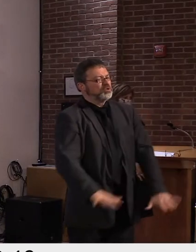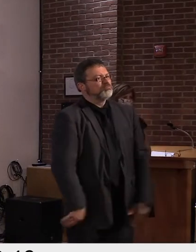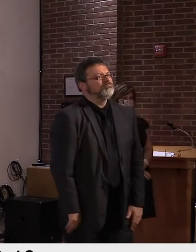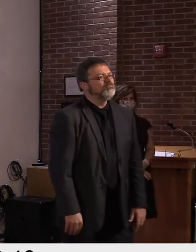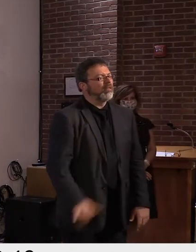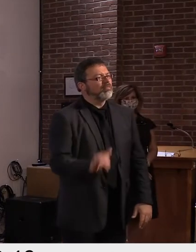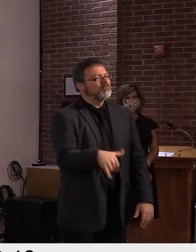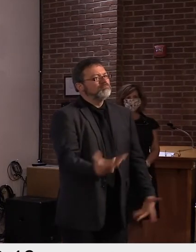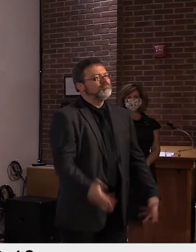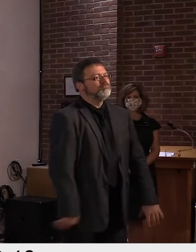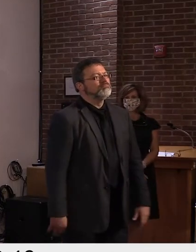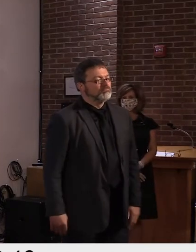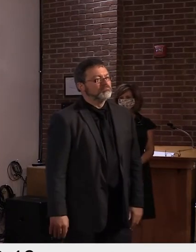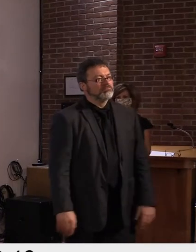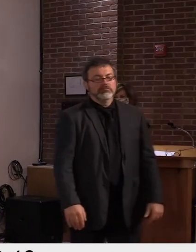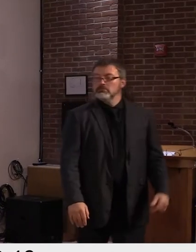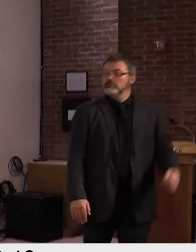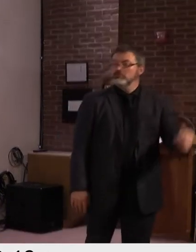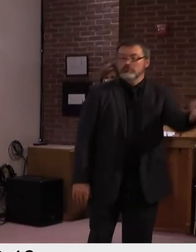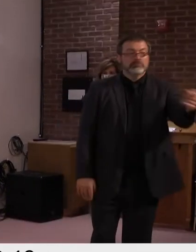much. Tim, Vermont Business Magazine.